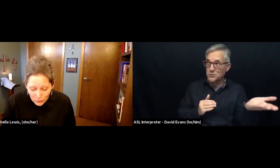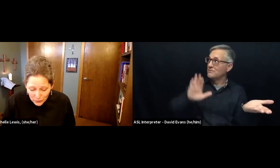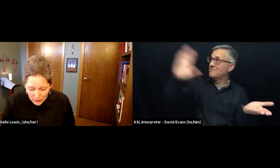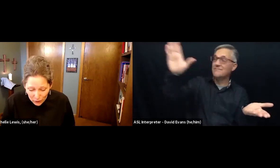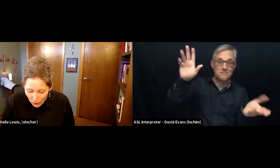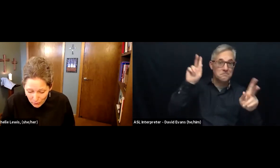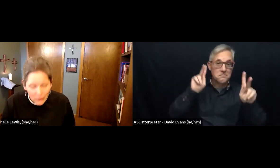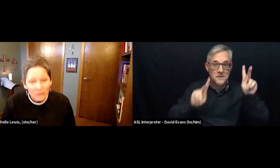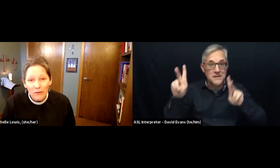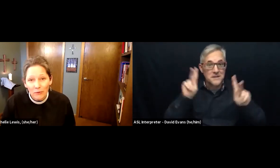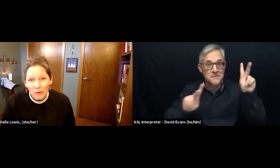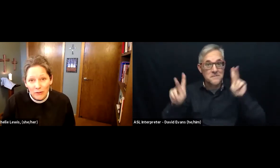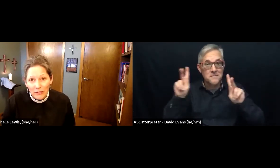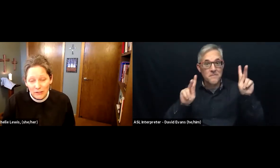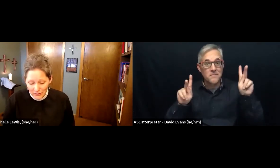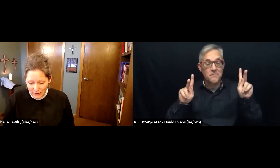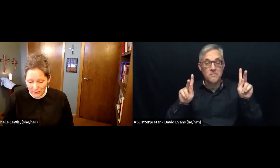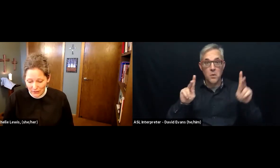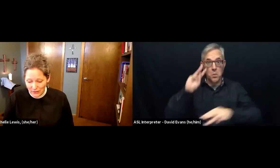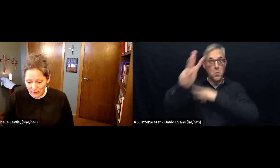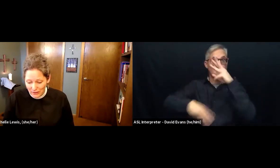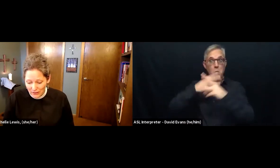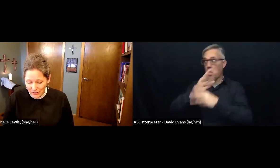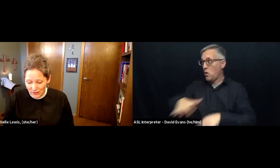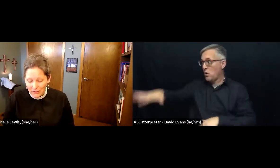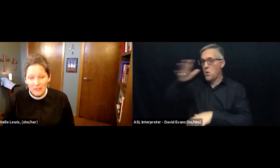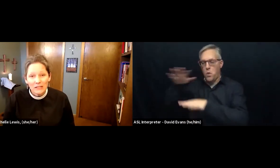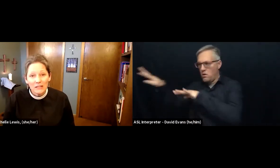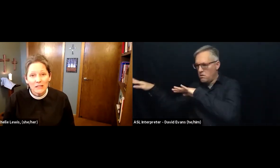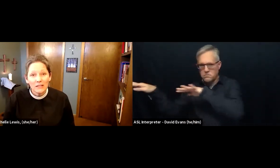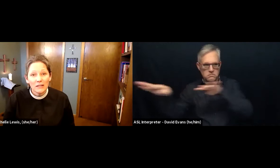You will be hope for the world